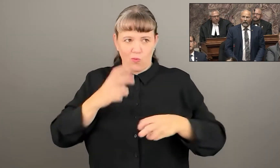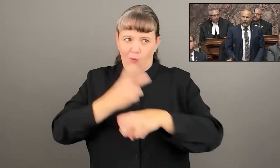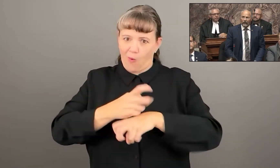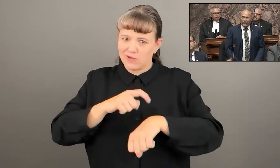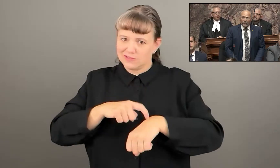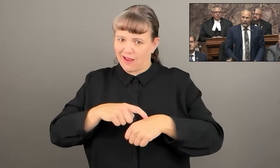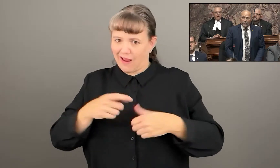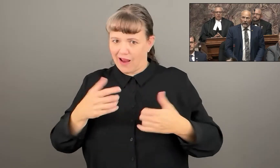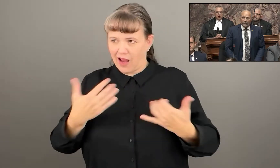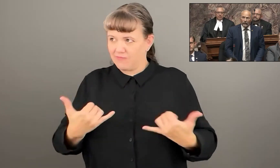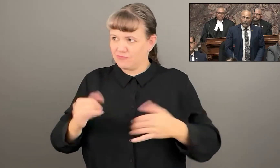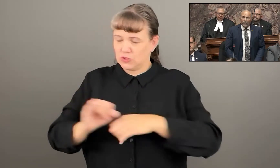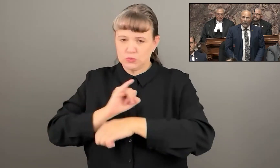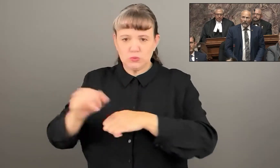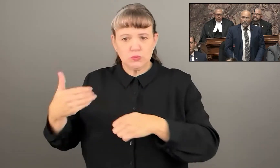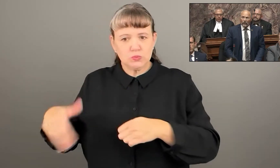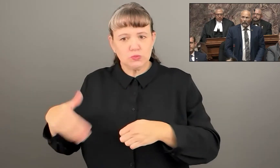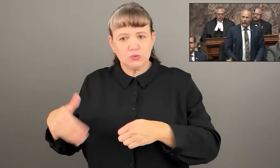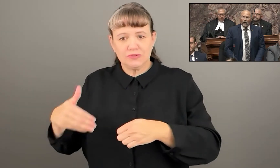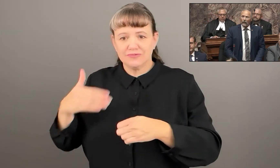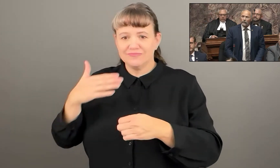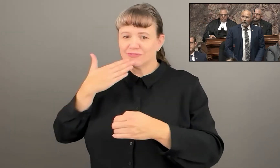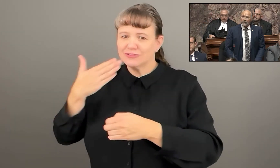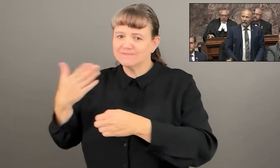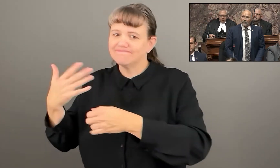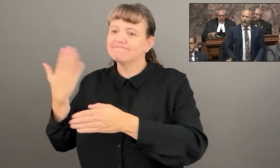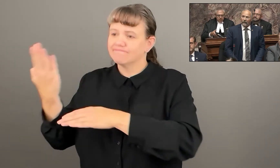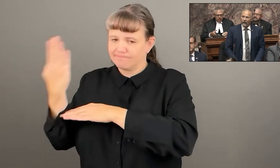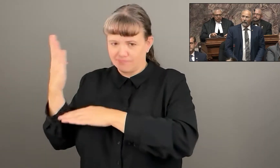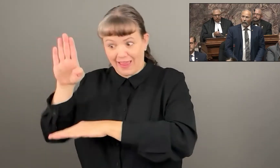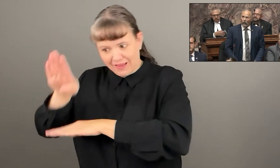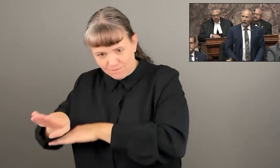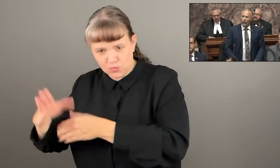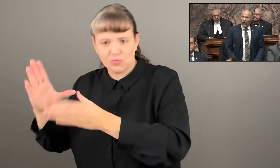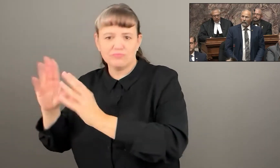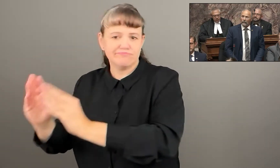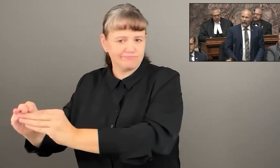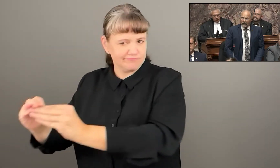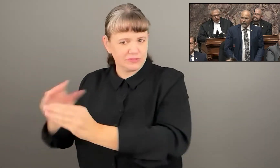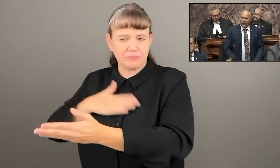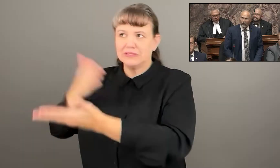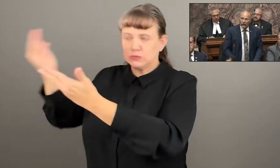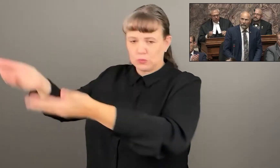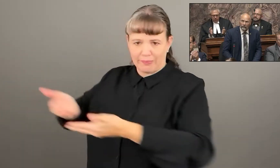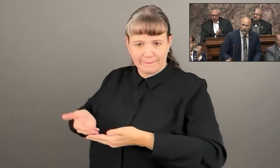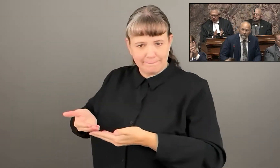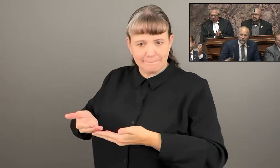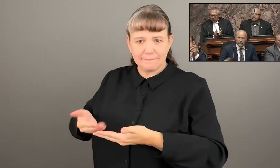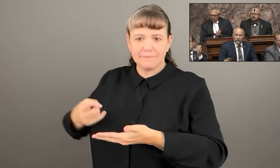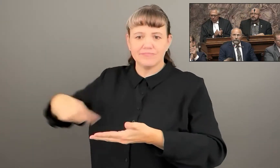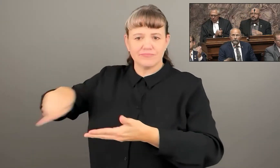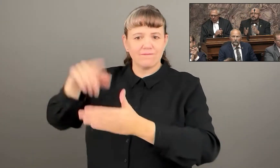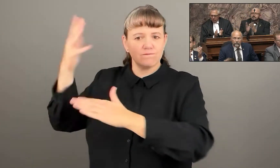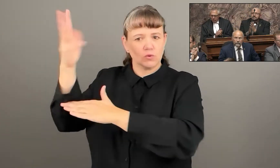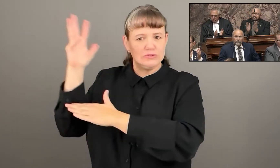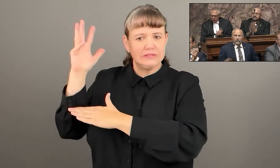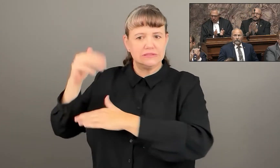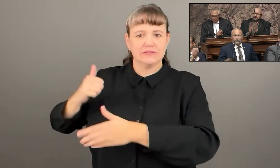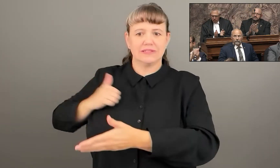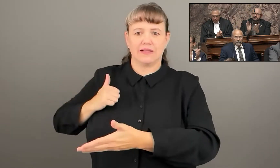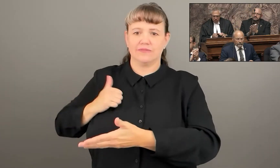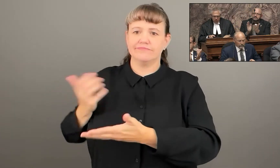meeting with them again later this afternoon. So can the House please give them a very warm welcome again? Thank you.